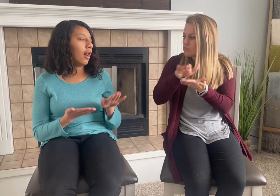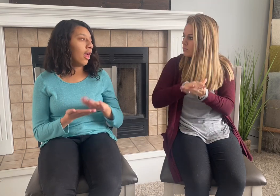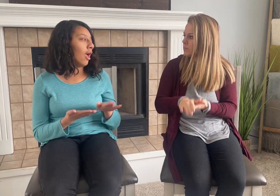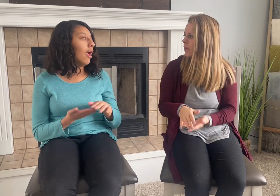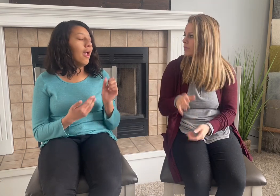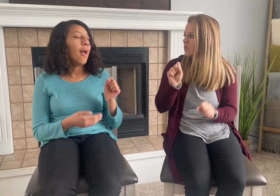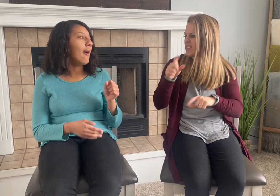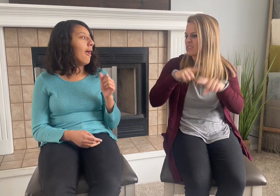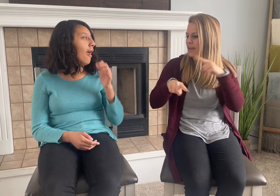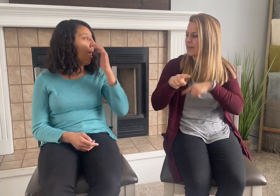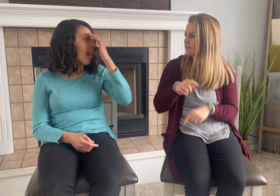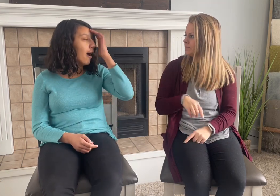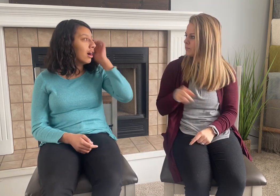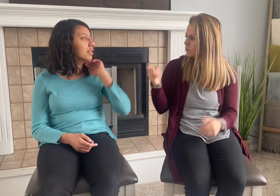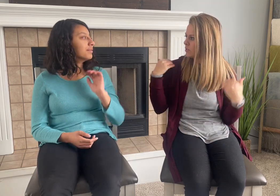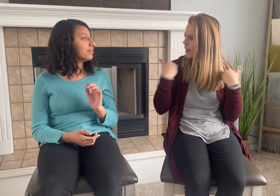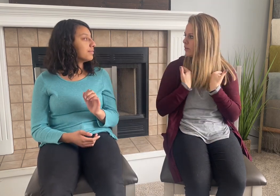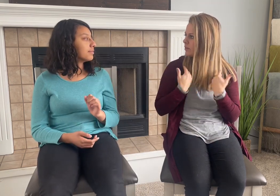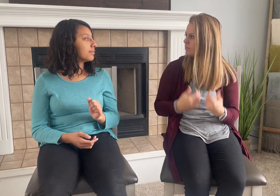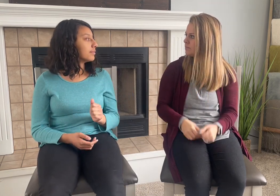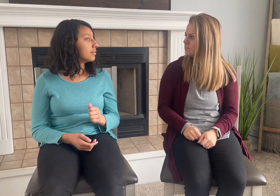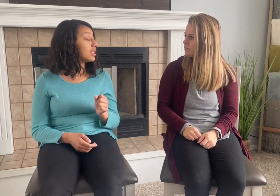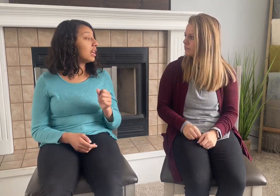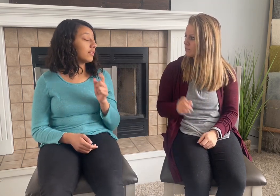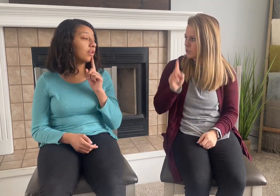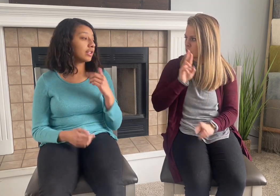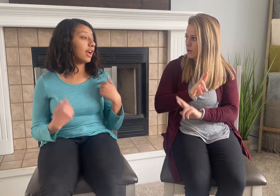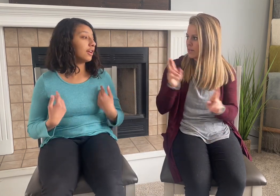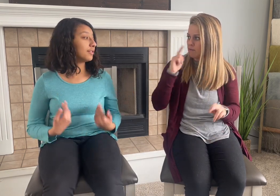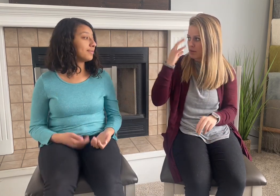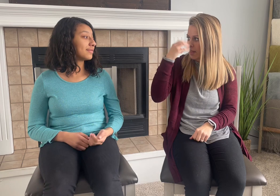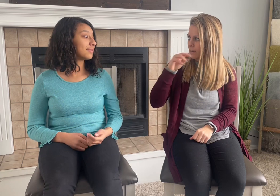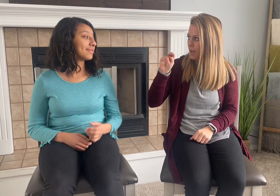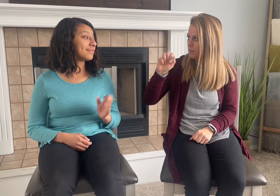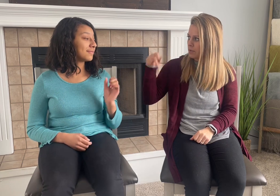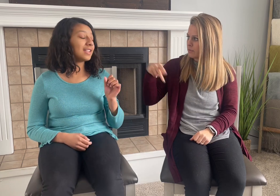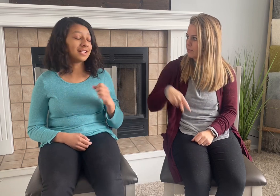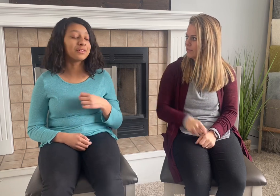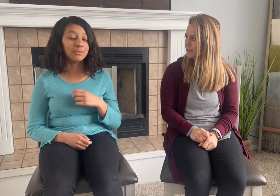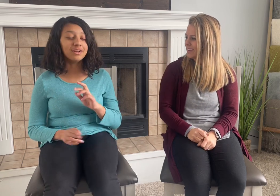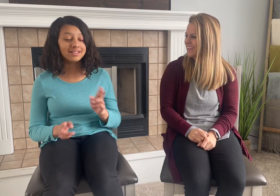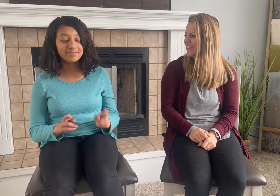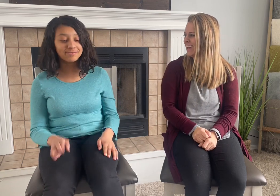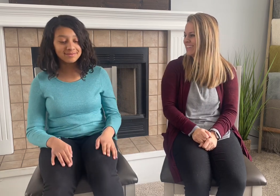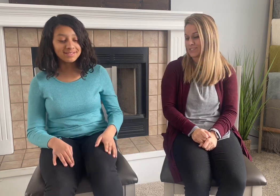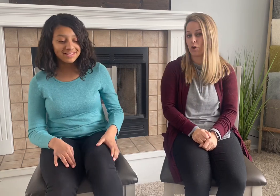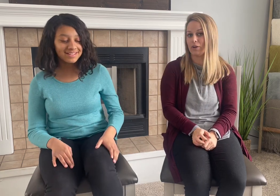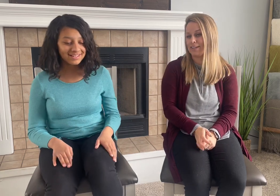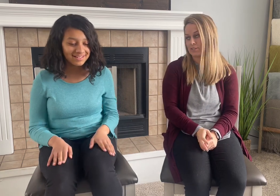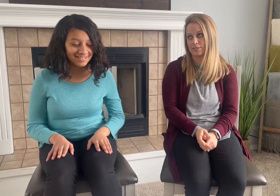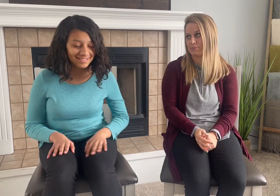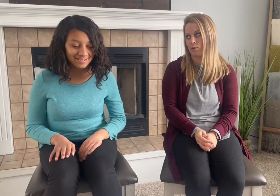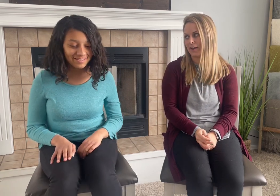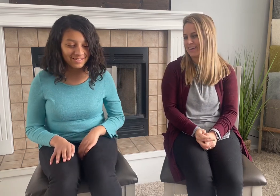But you can sign it. You tired? Yeah. You ready for that nap? Yeah. So ready. ready. So ready.